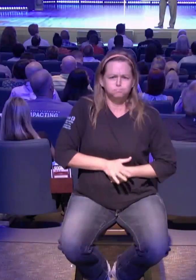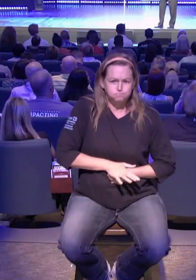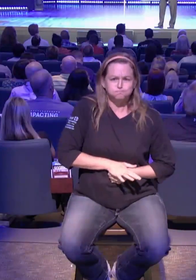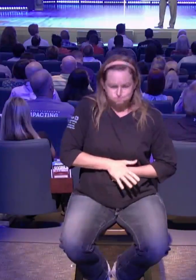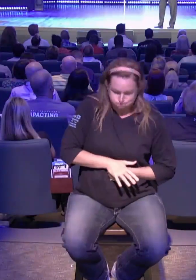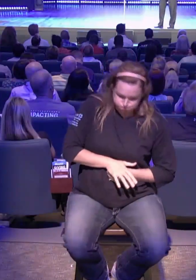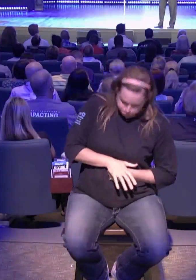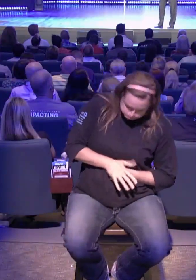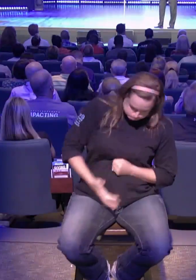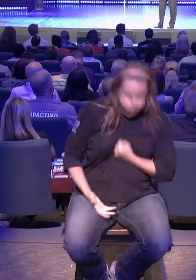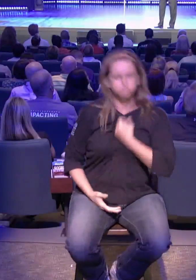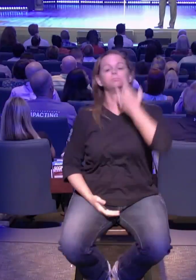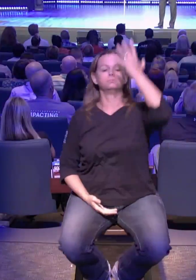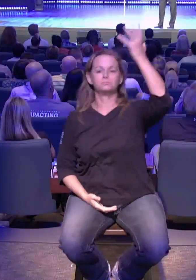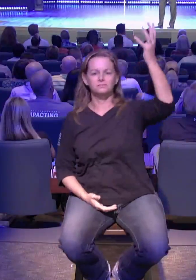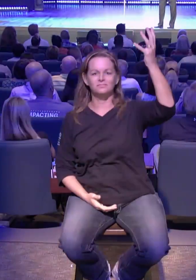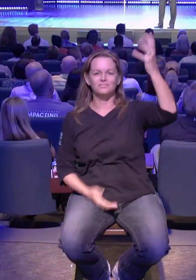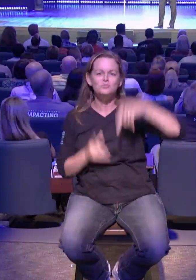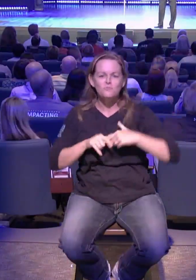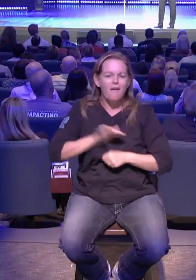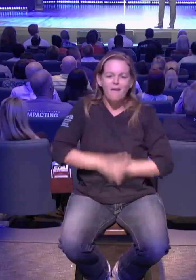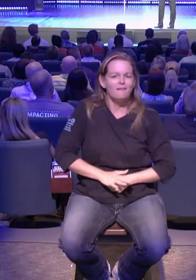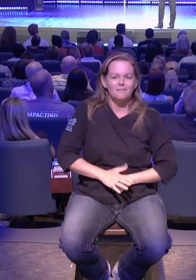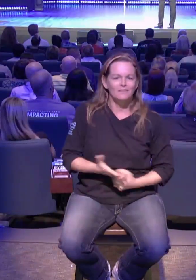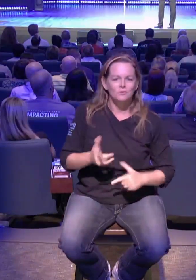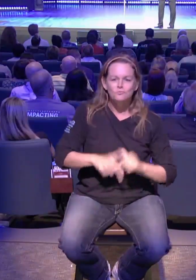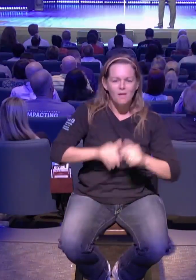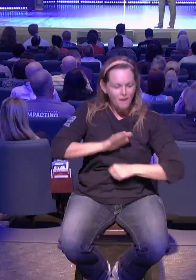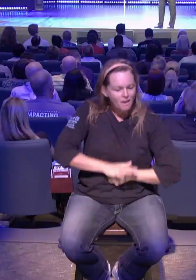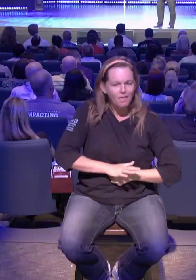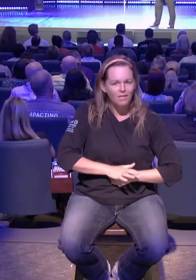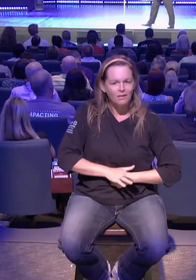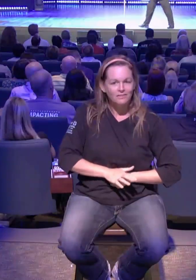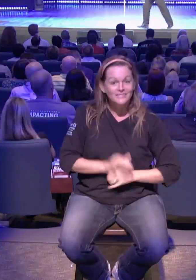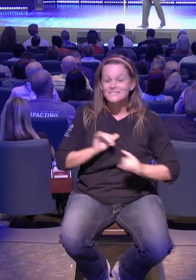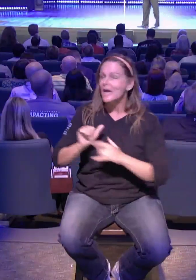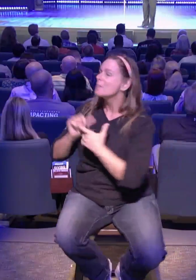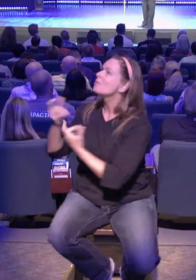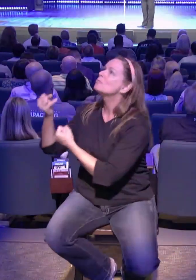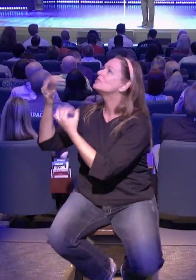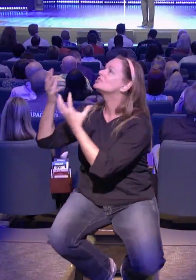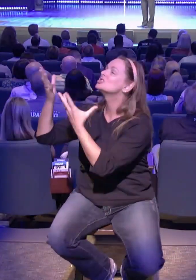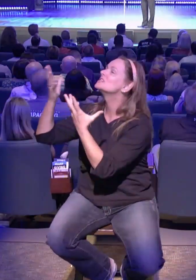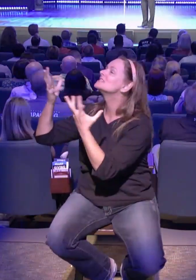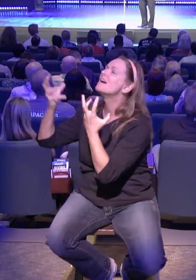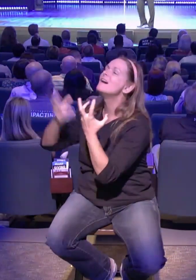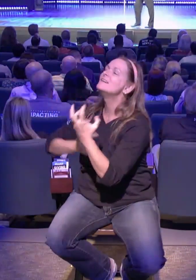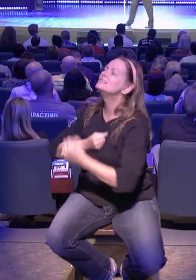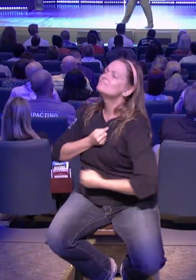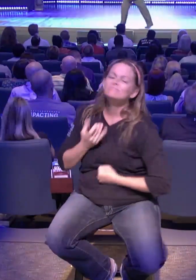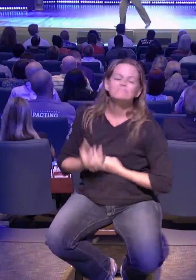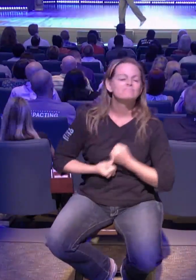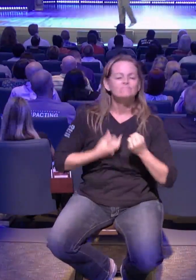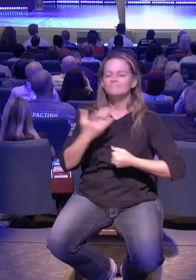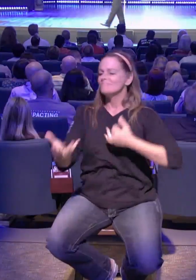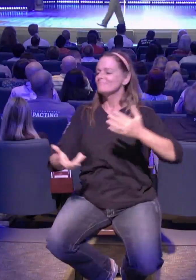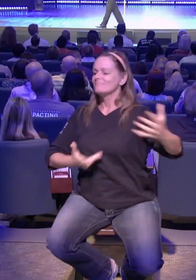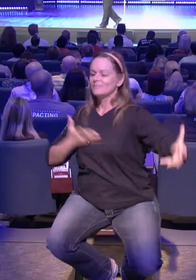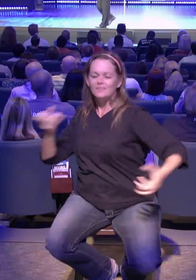Jesus, the less you can contain it. You have to let it out. You know what I found